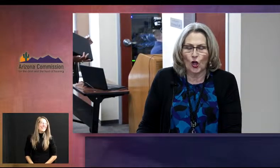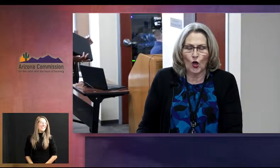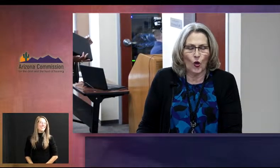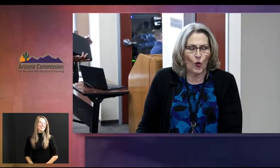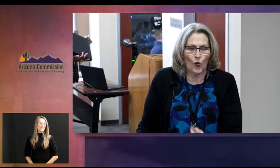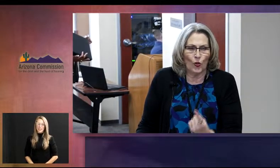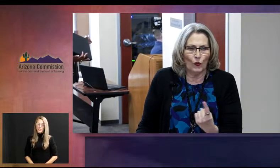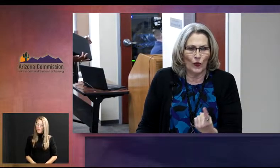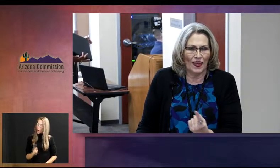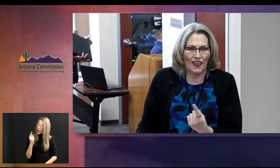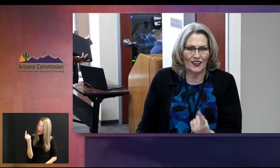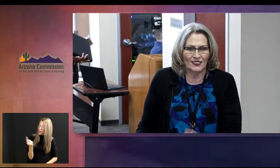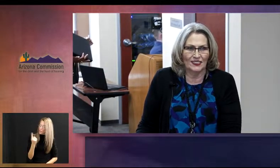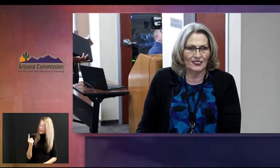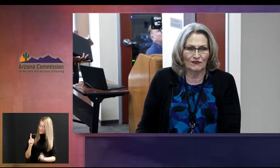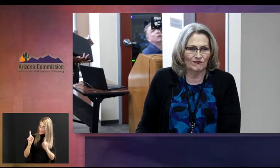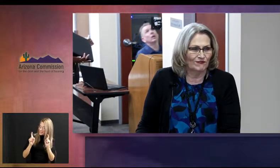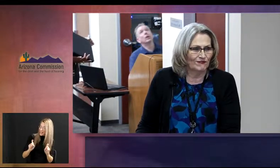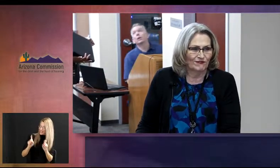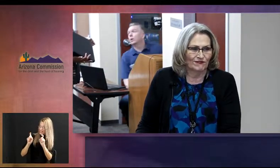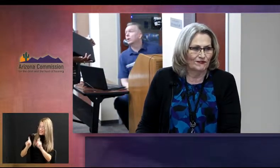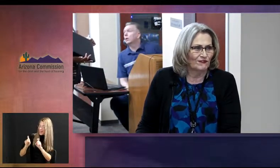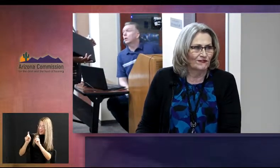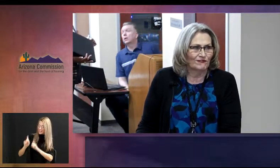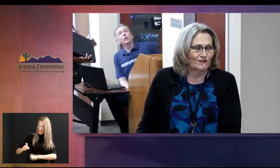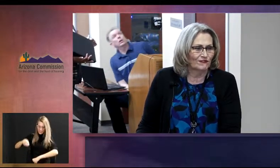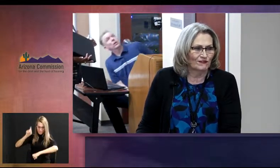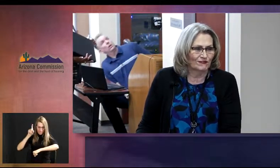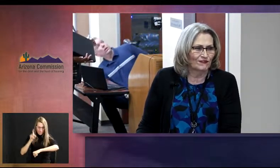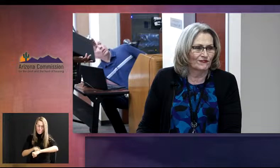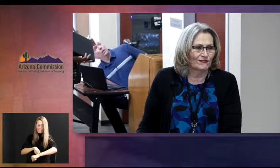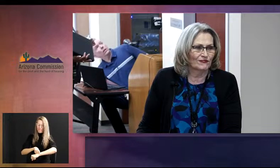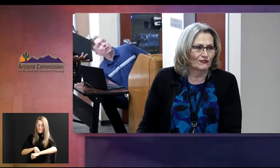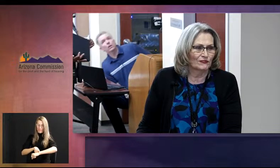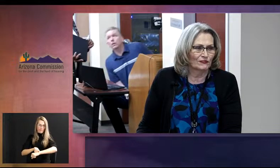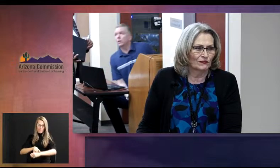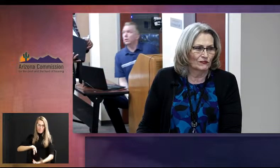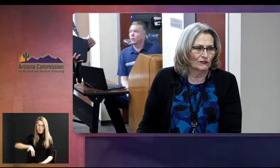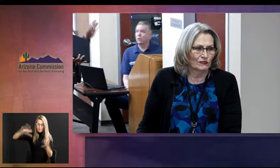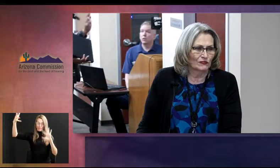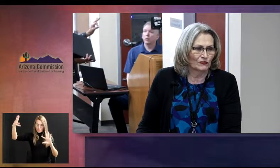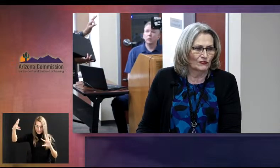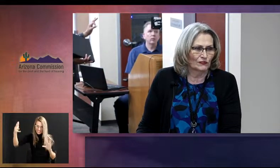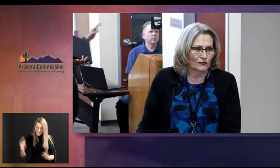You always test things out before, but the day of the event, things go awry.